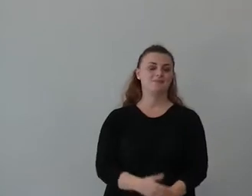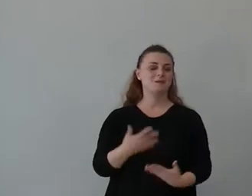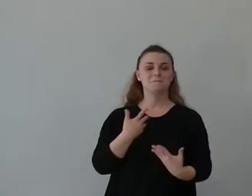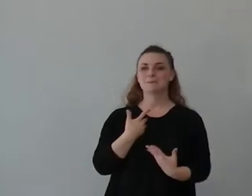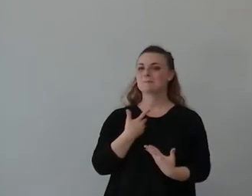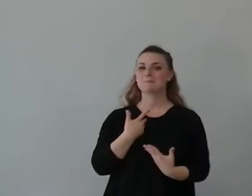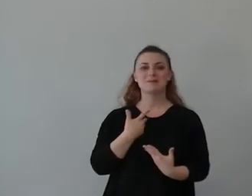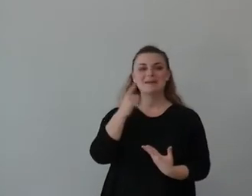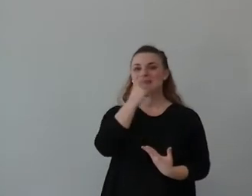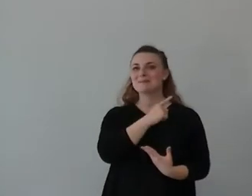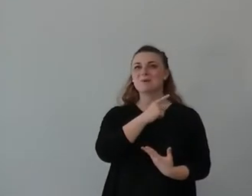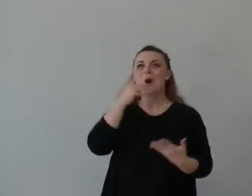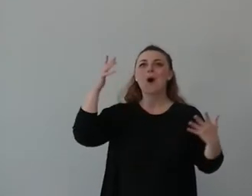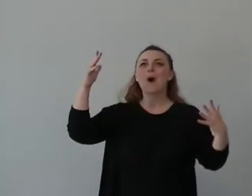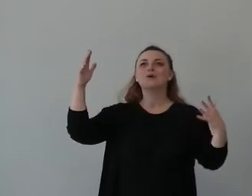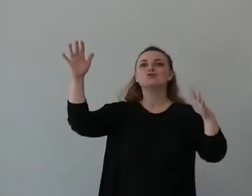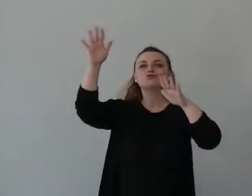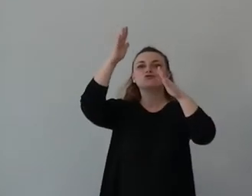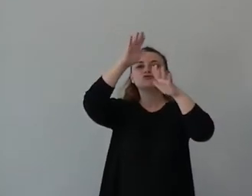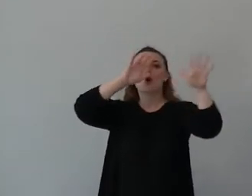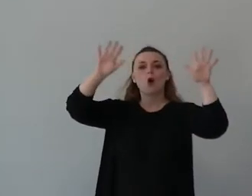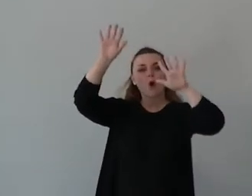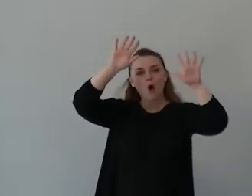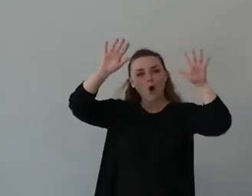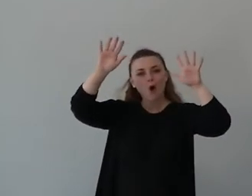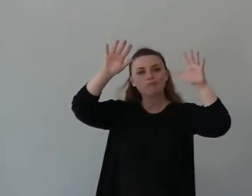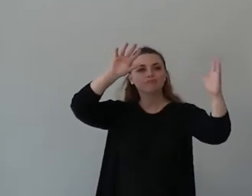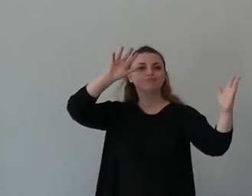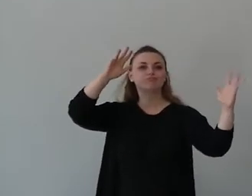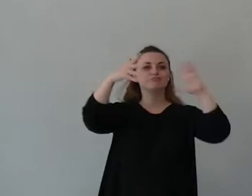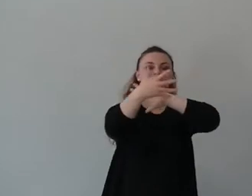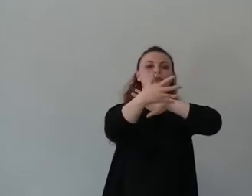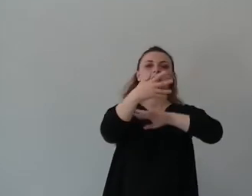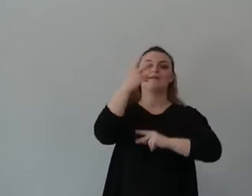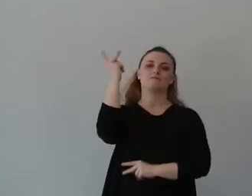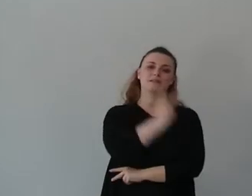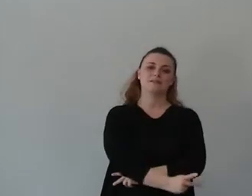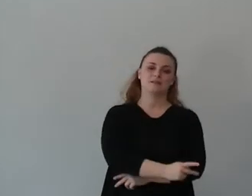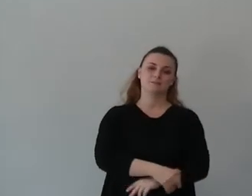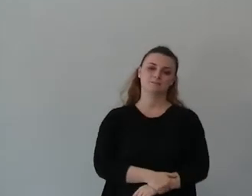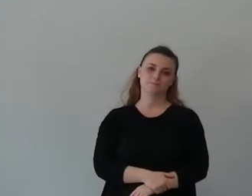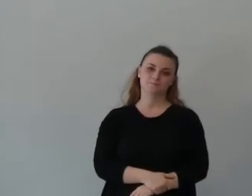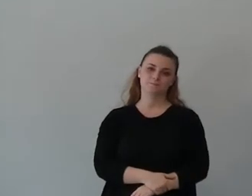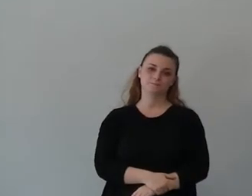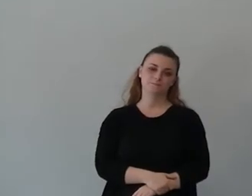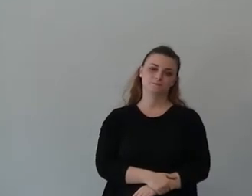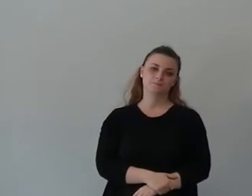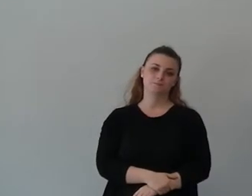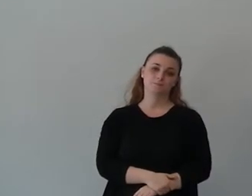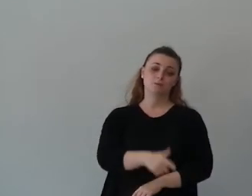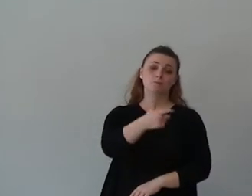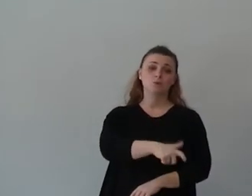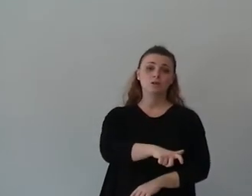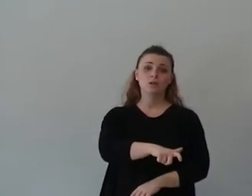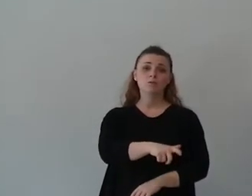sogno che è diventato realtà. That's because that was a seed God put there for good in the future. E questo è perché il Signore ha messo un seme